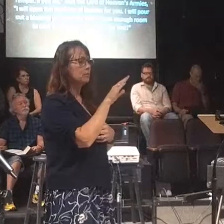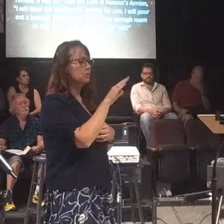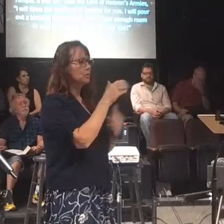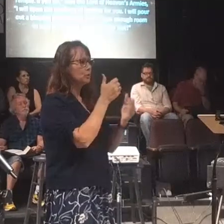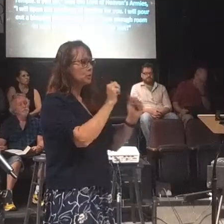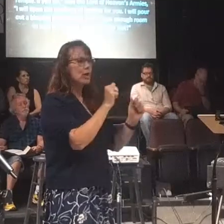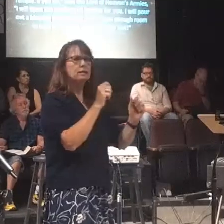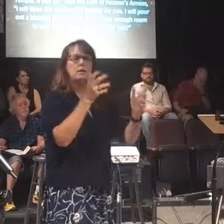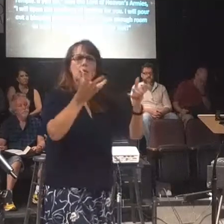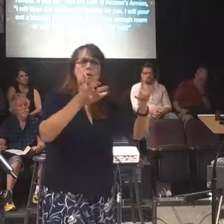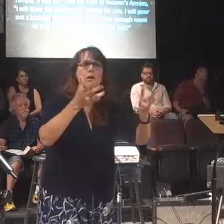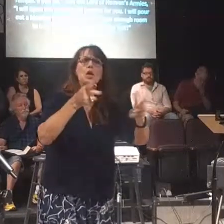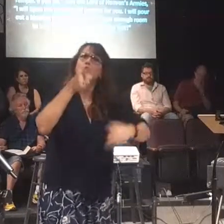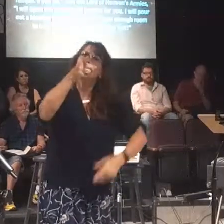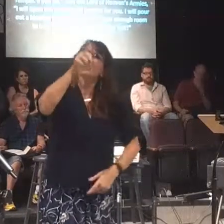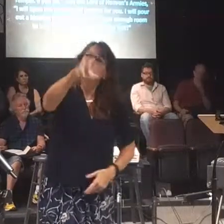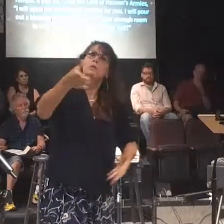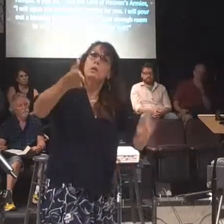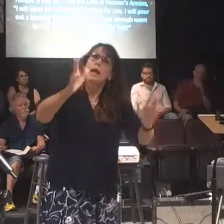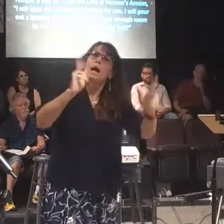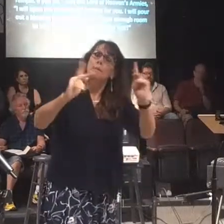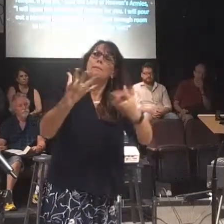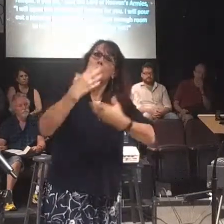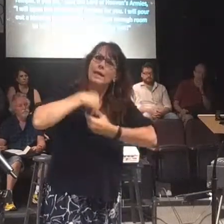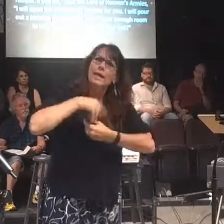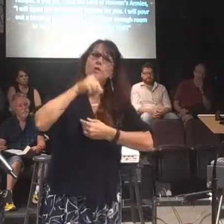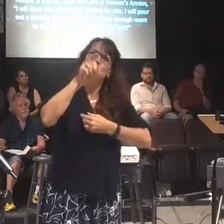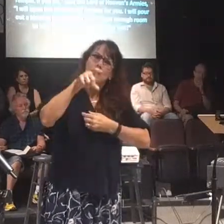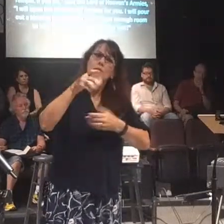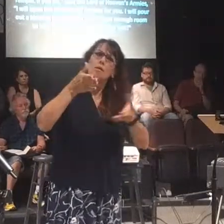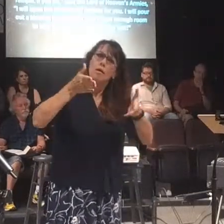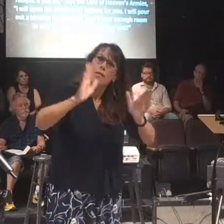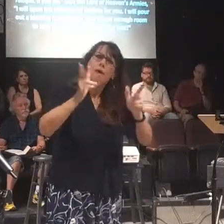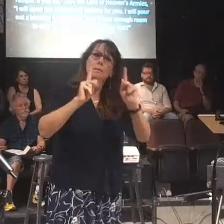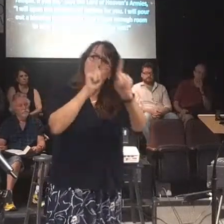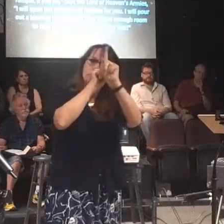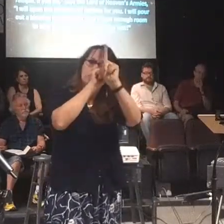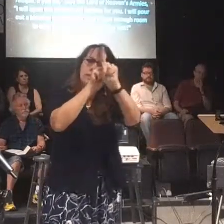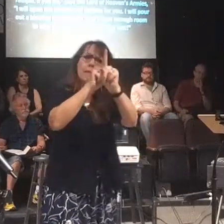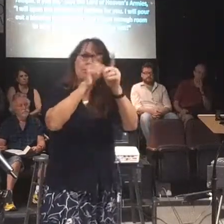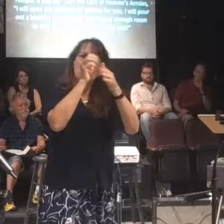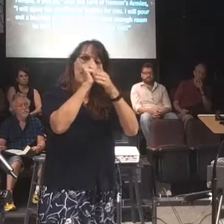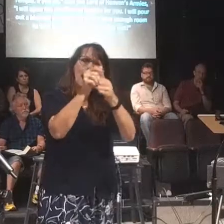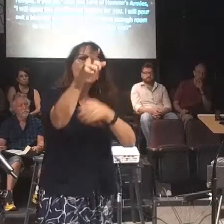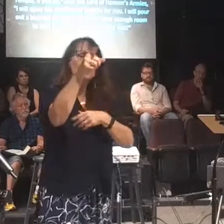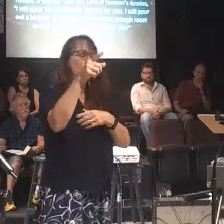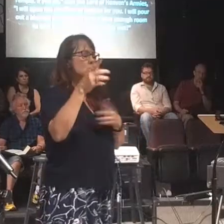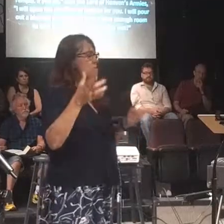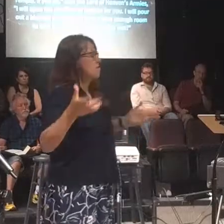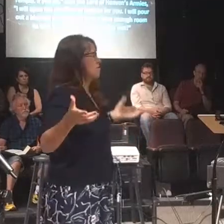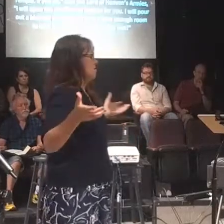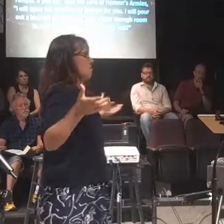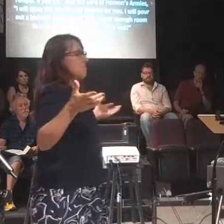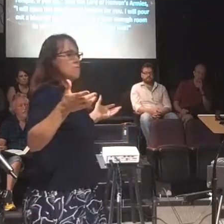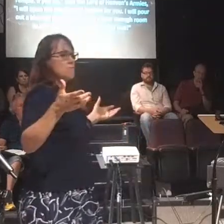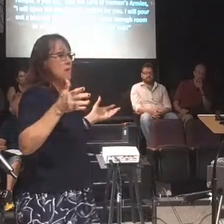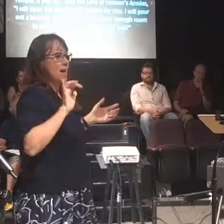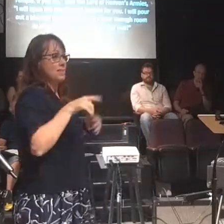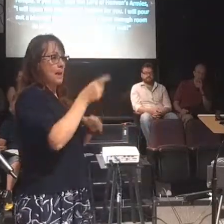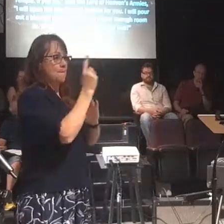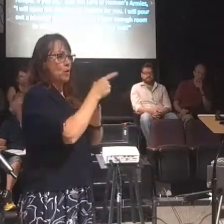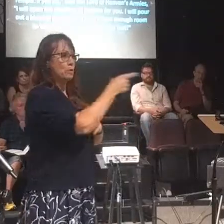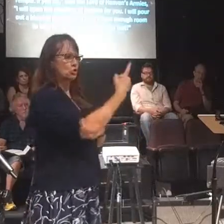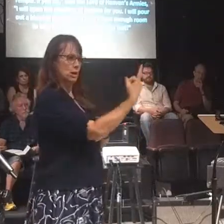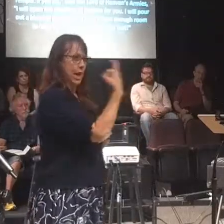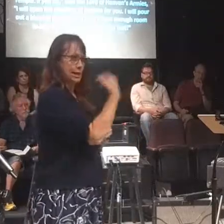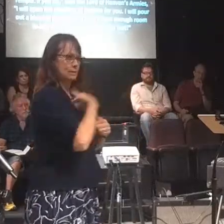look, you need to let people in. You need to let people guide you. You need discipleship. And I would say, in the heat of the moment, she asked